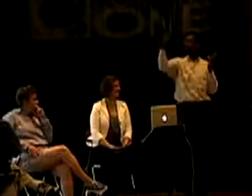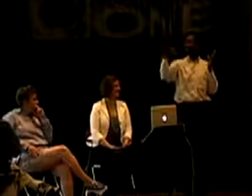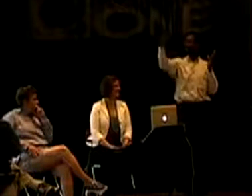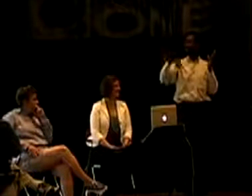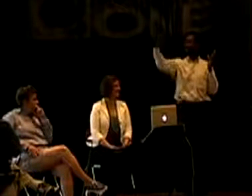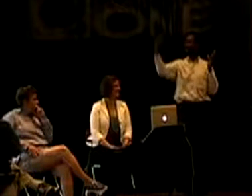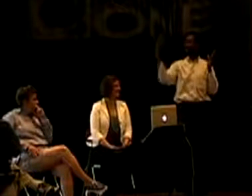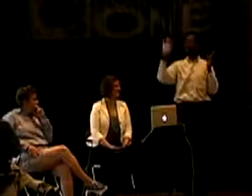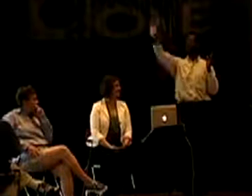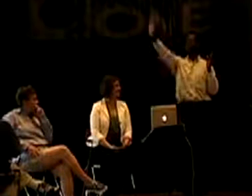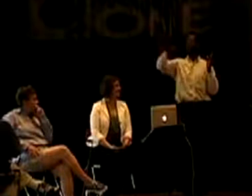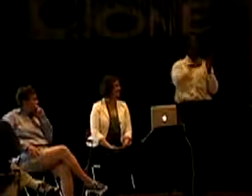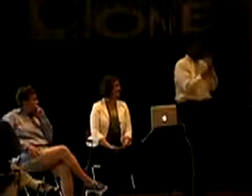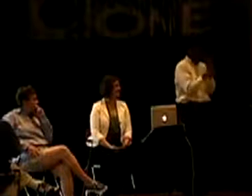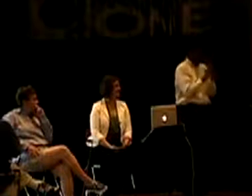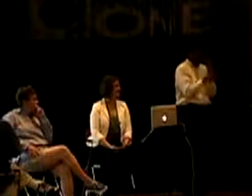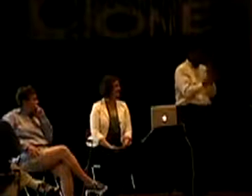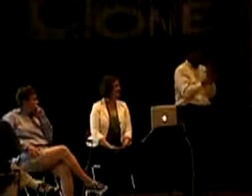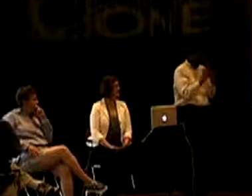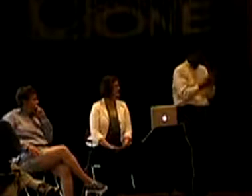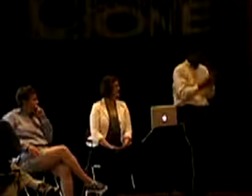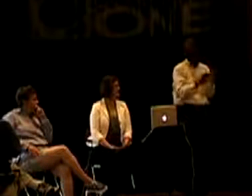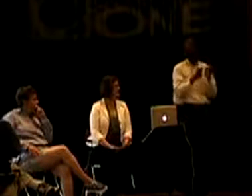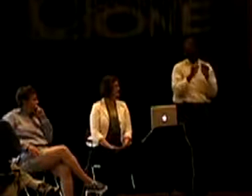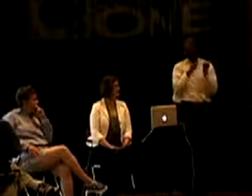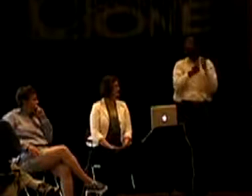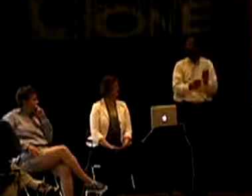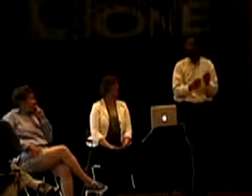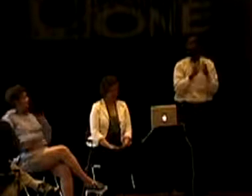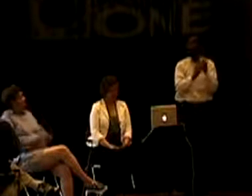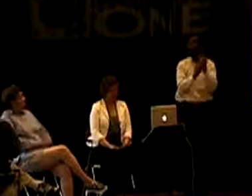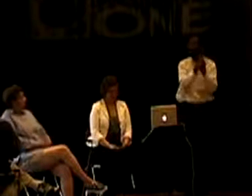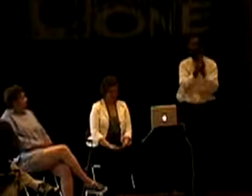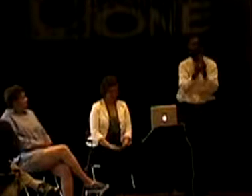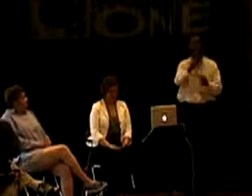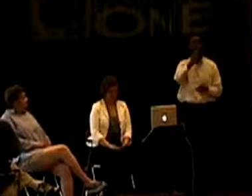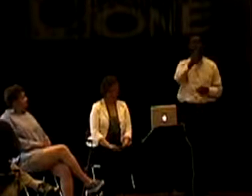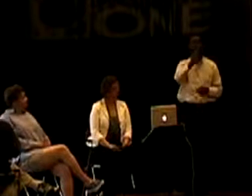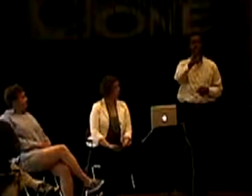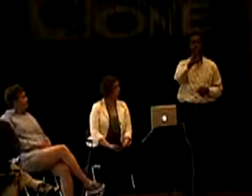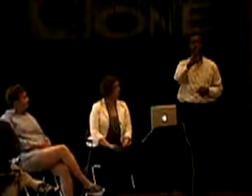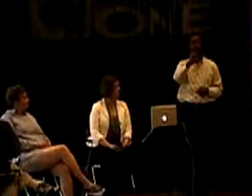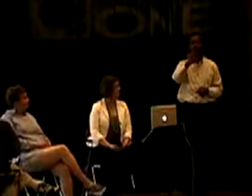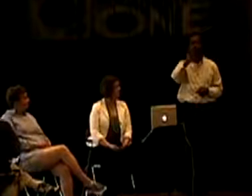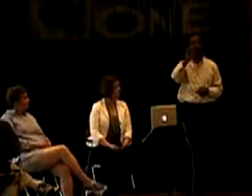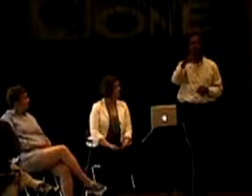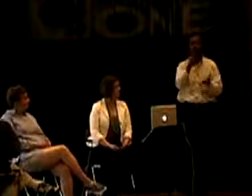And that's when Liz, my dramaturg, got involved. So from there on out, I would say it was about a year and a